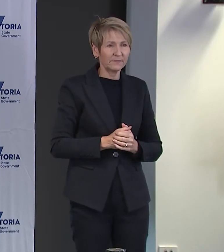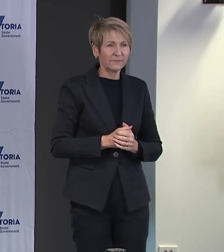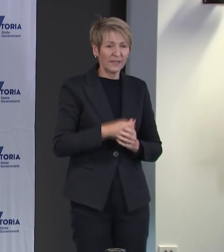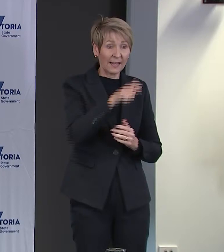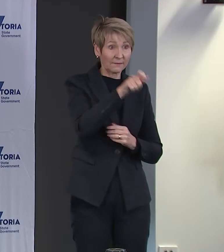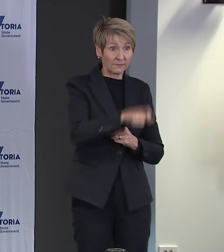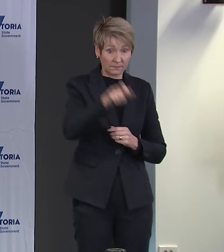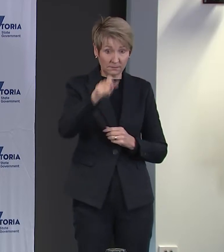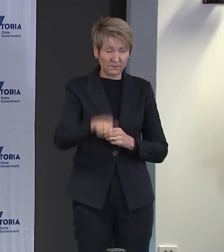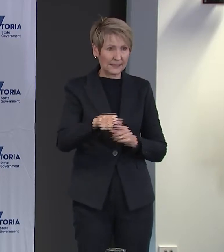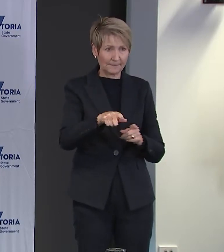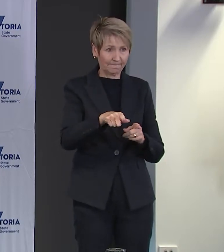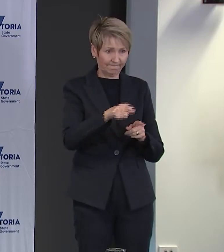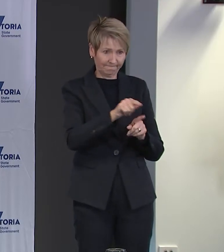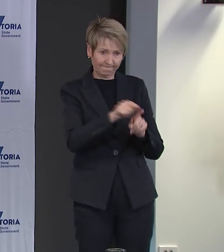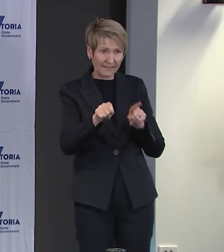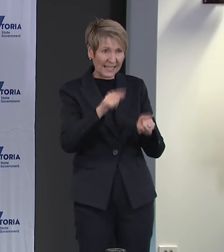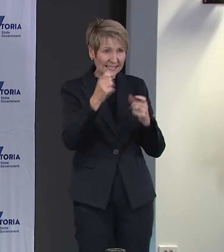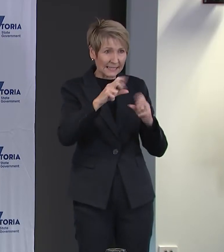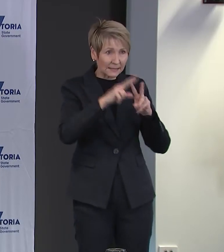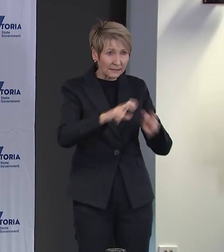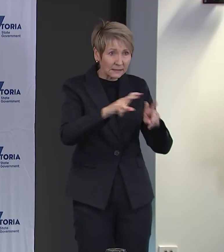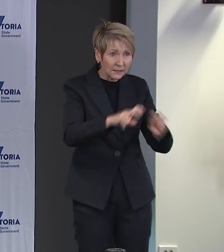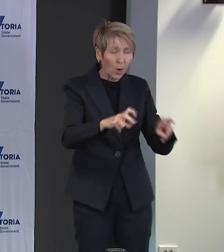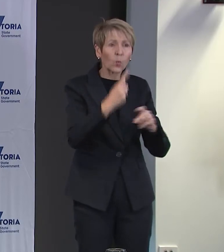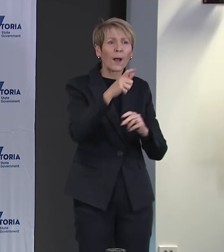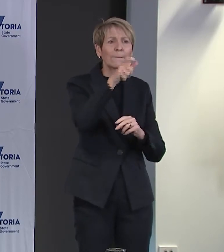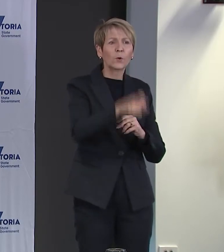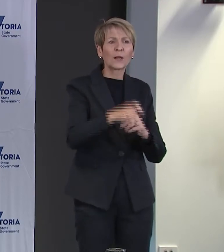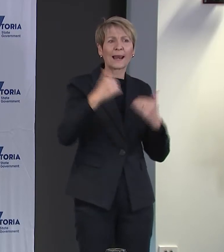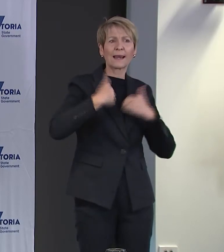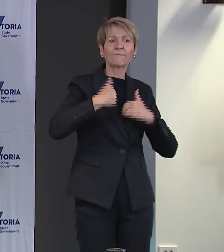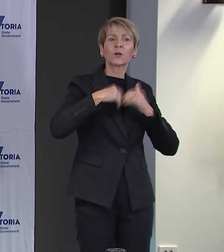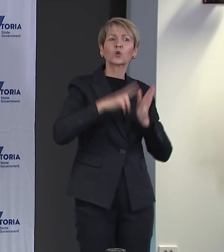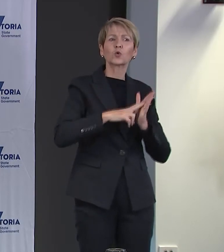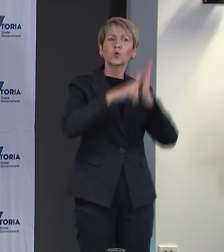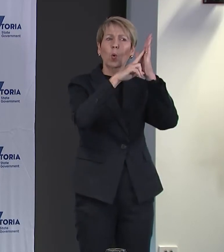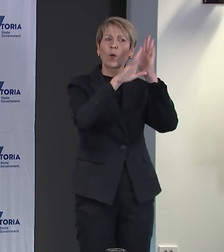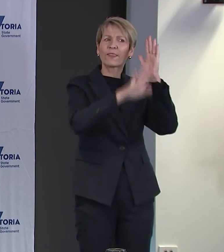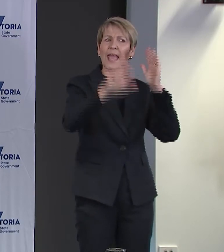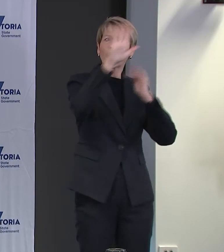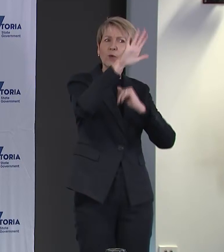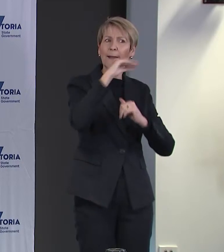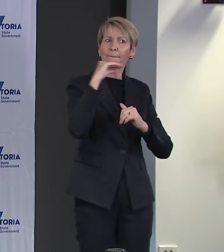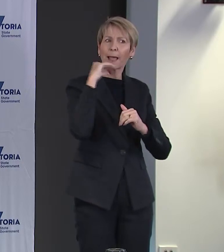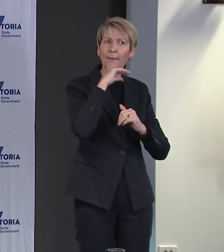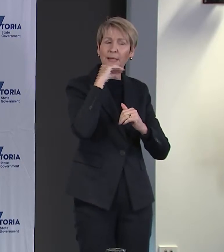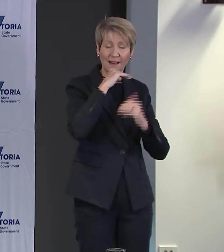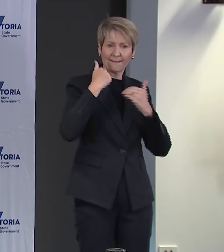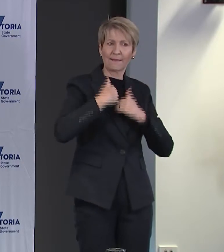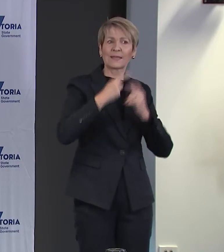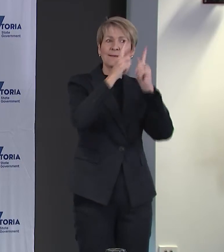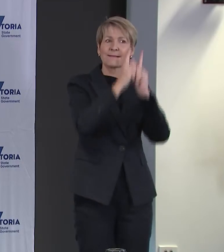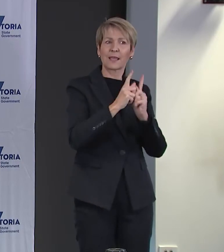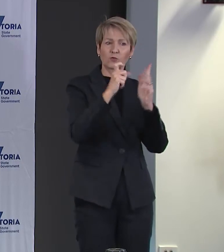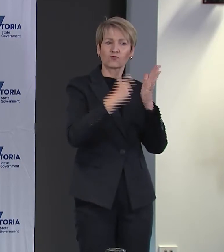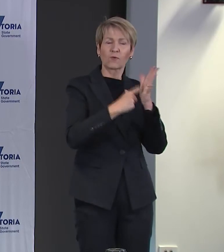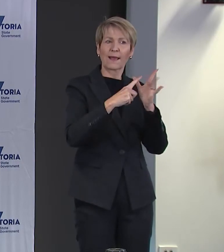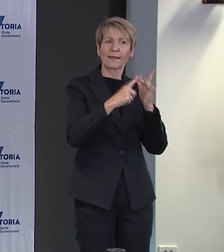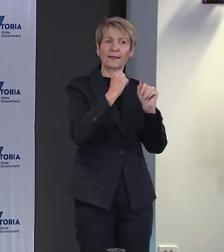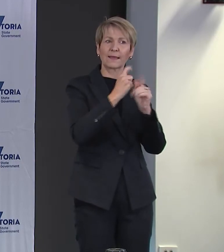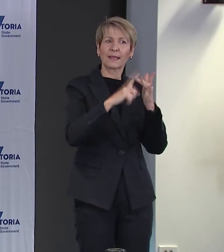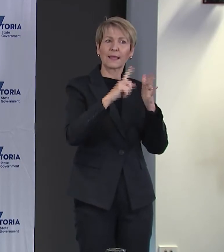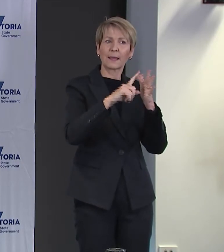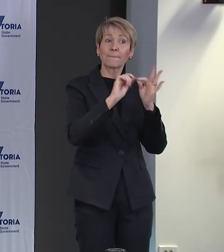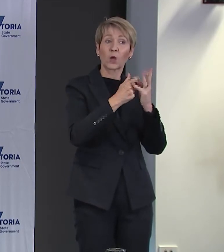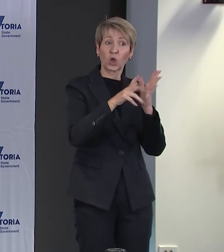we're announcing today, is somebody who lives up in the north of our city, who lives near the Craigieburn area, has had daily